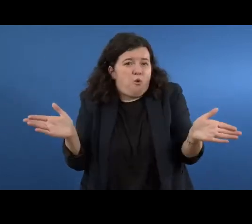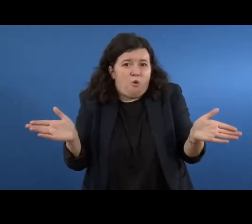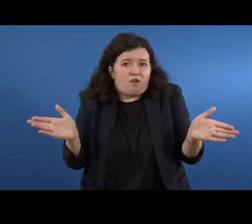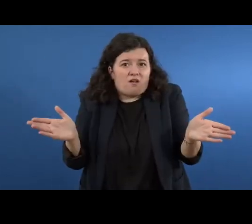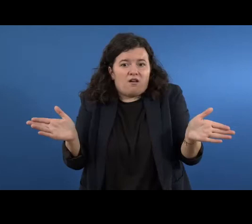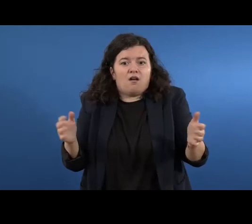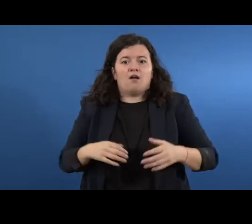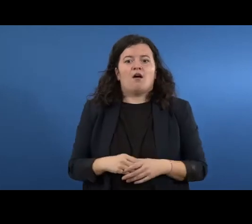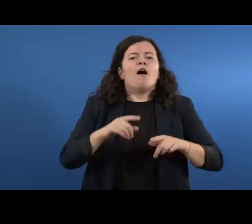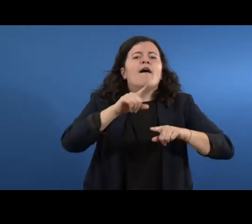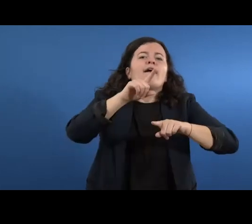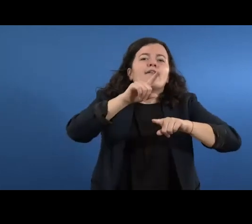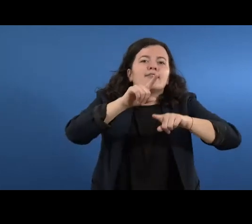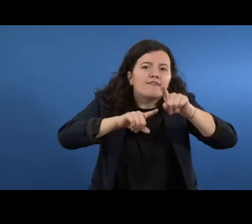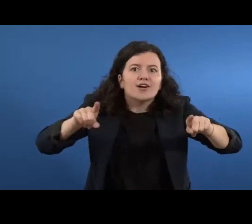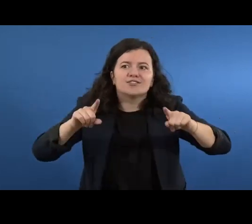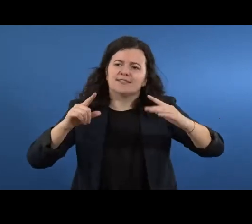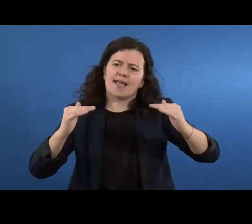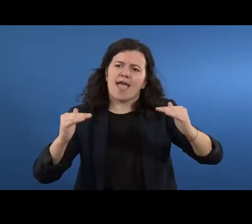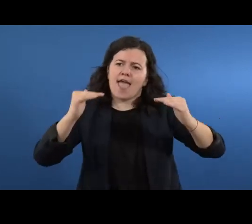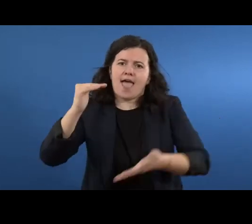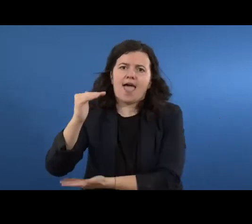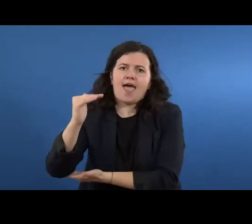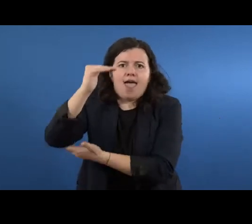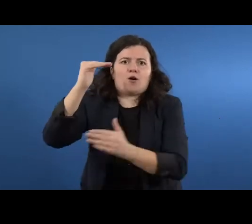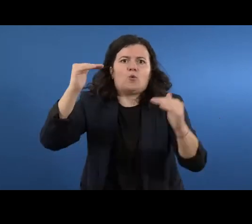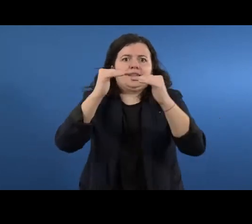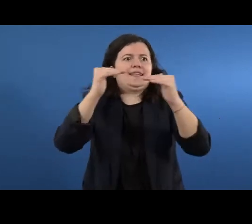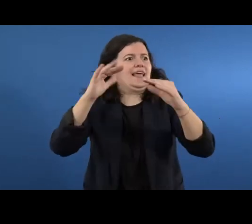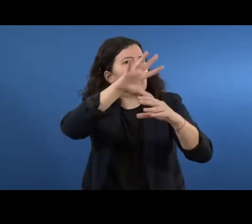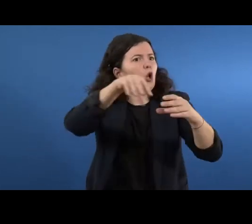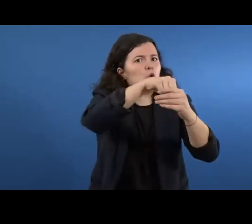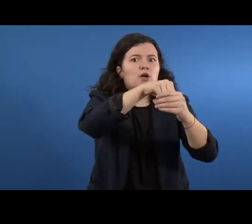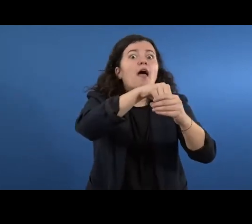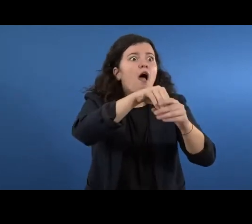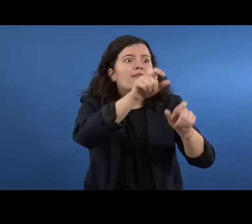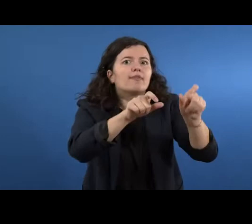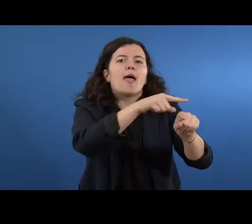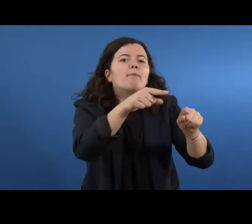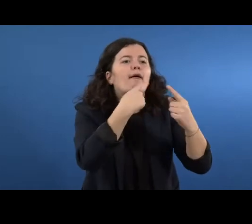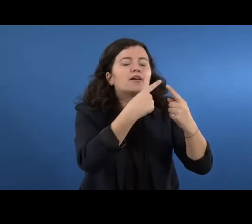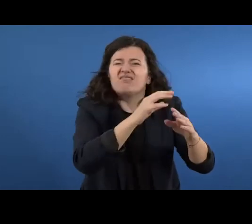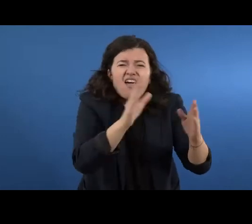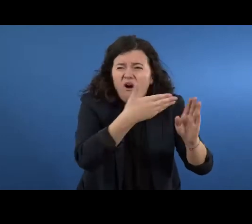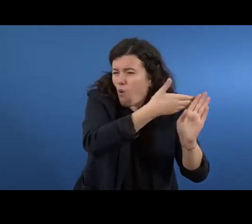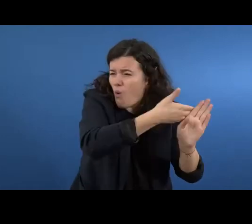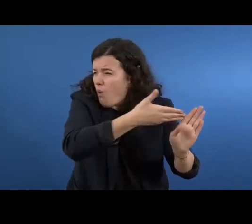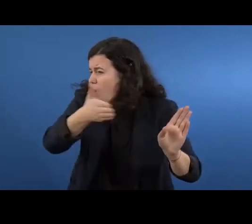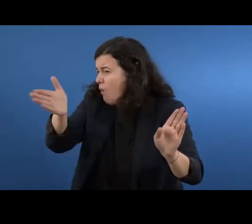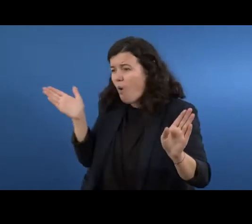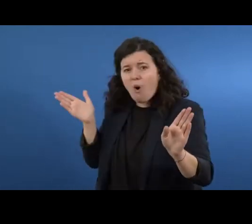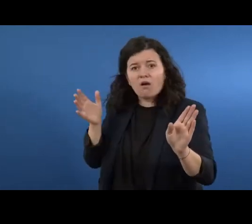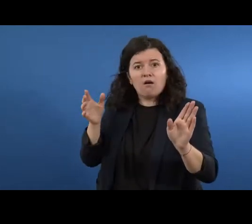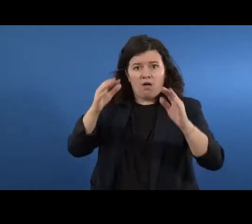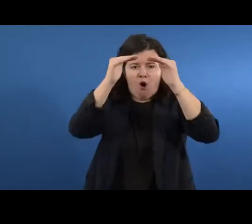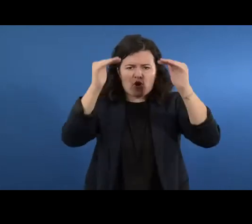diversity, equity, and inclusion team members, but also, you know, each and every employee and type of